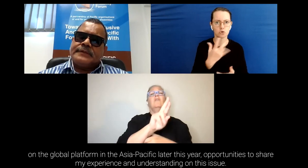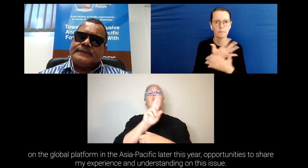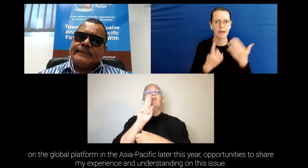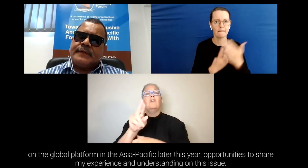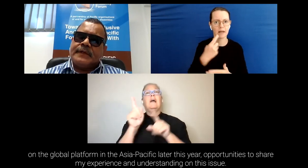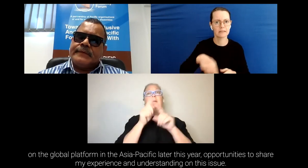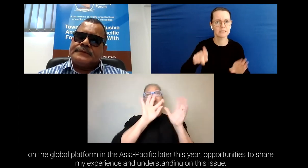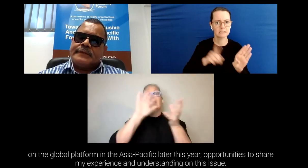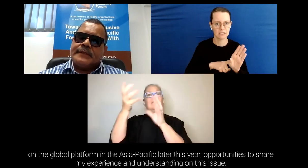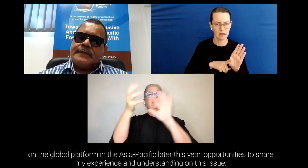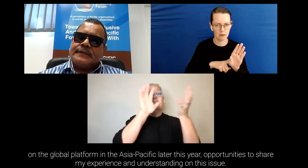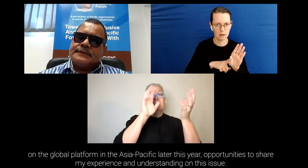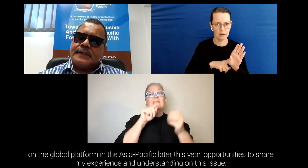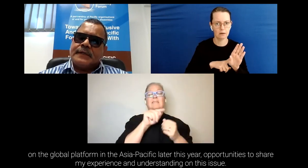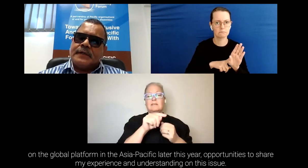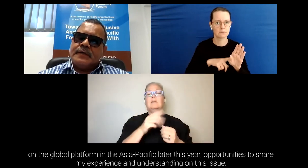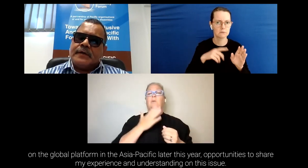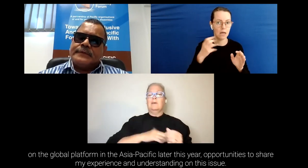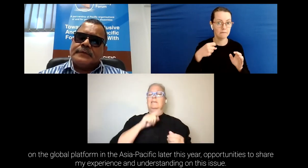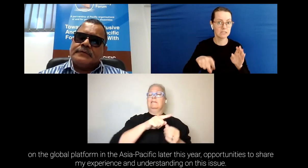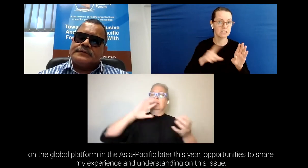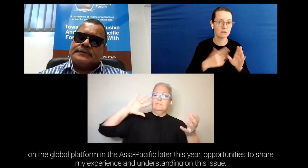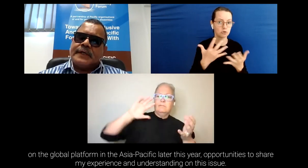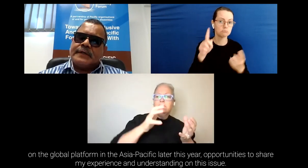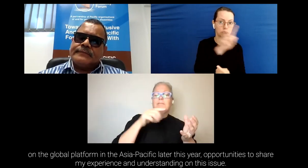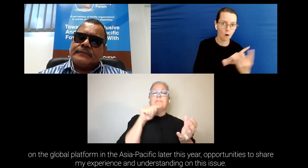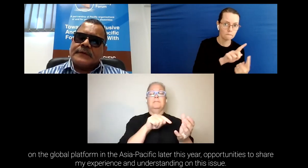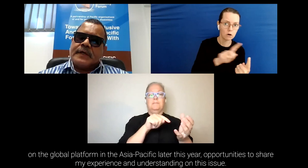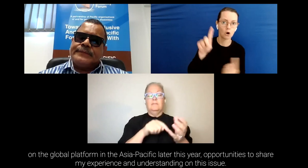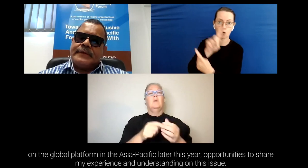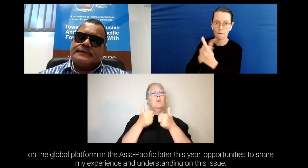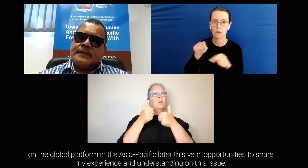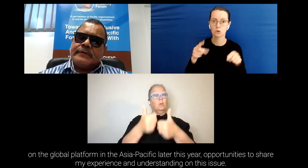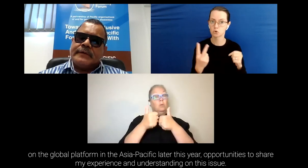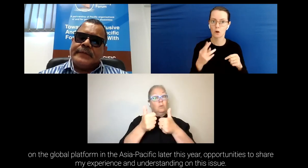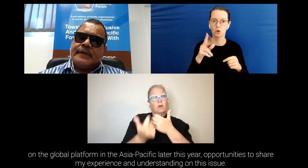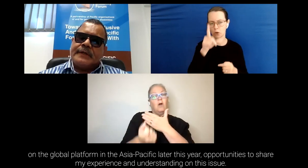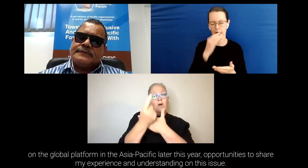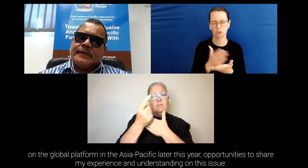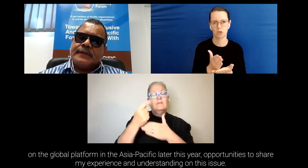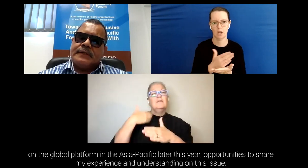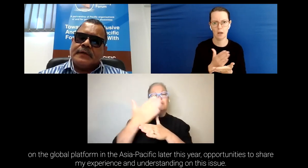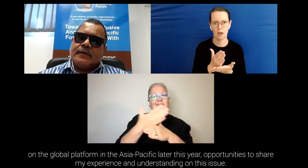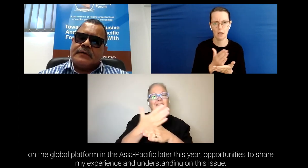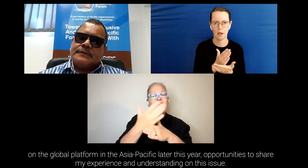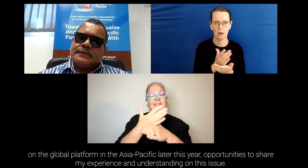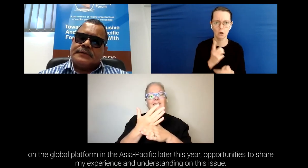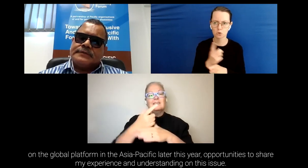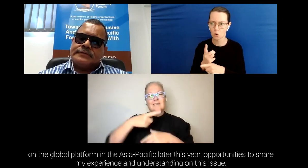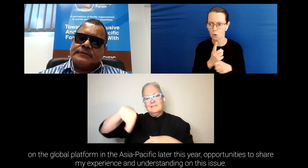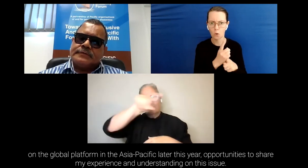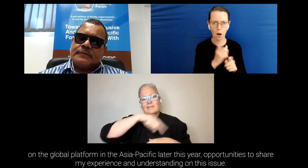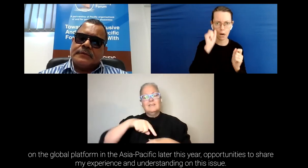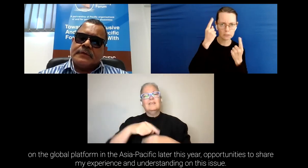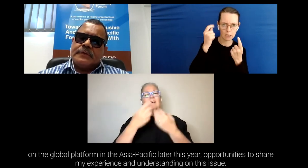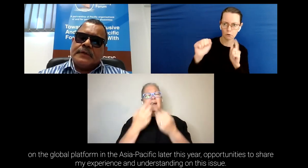and the Asia Pacific Ministerial later this year, opportunity to share experience and build understanding on these